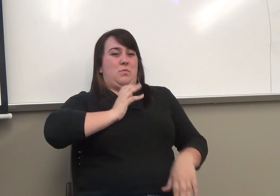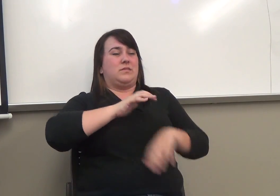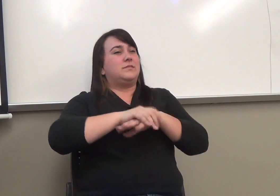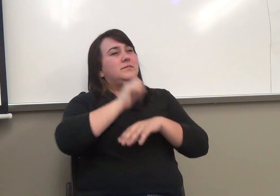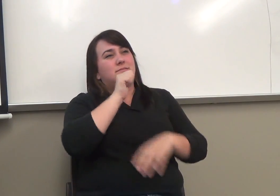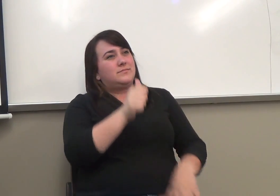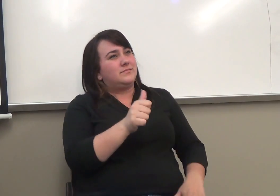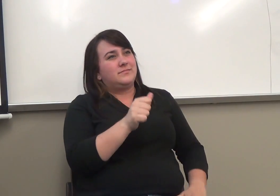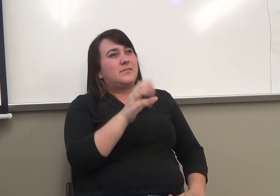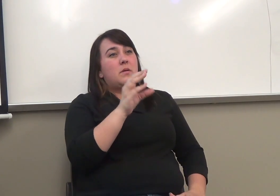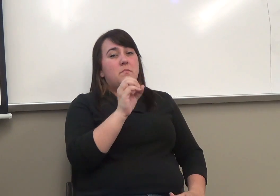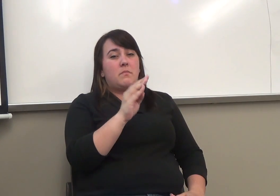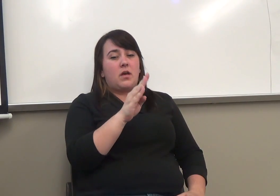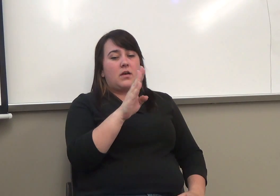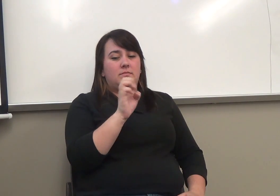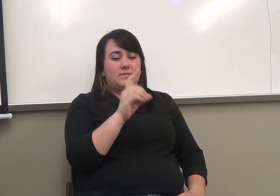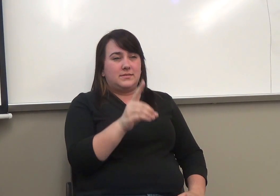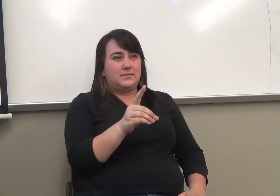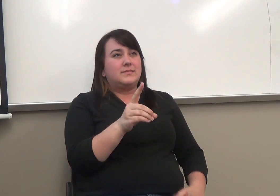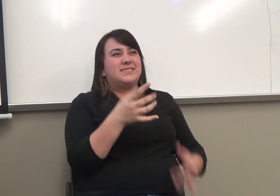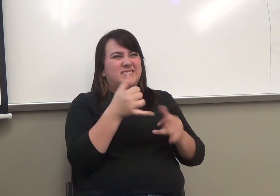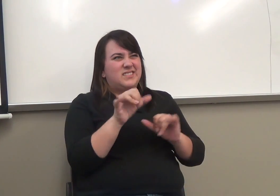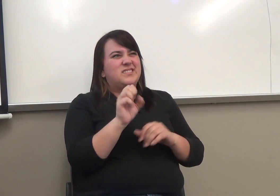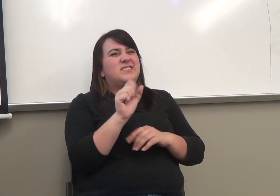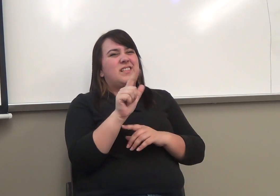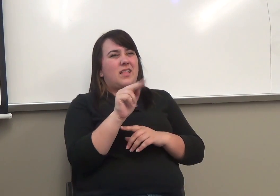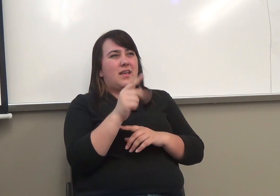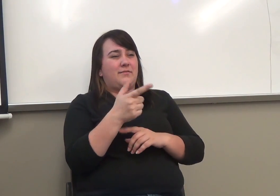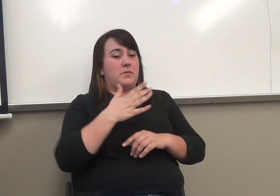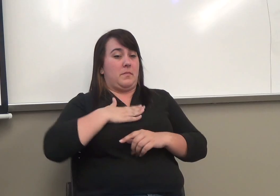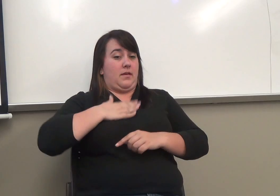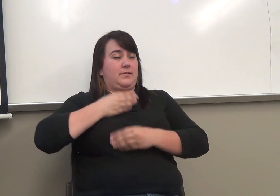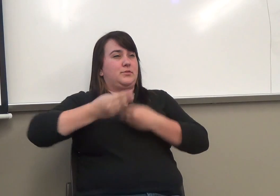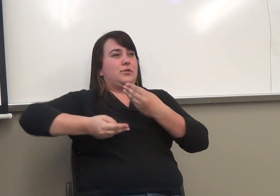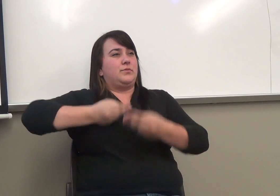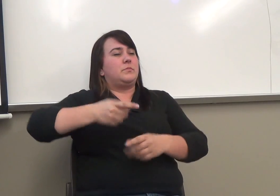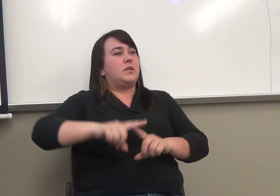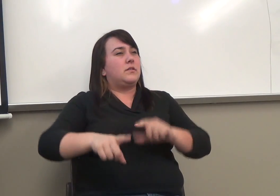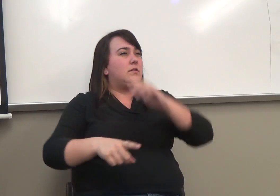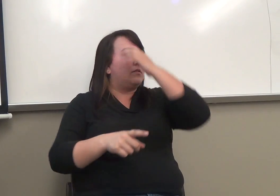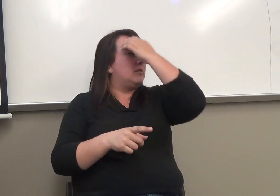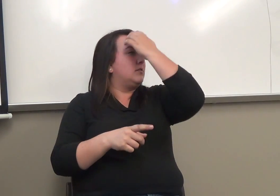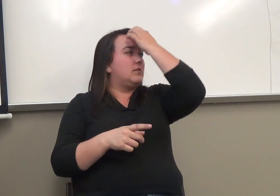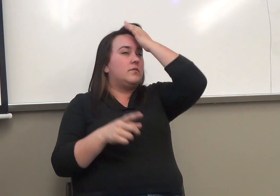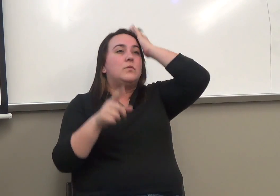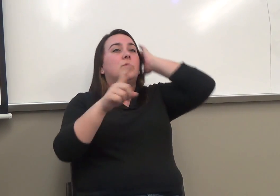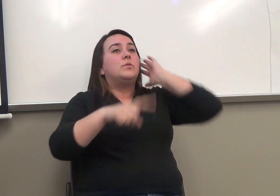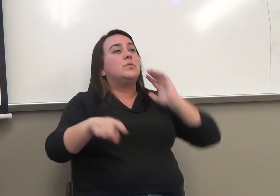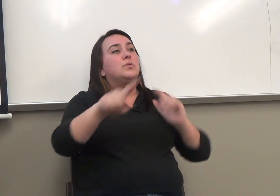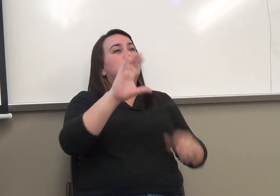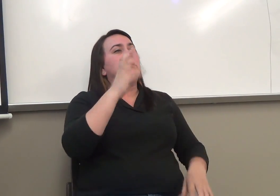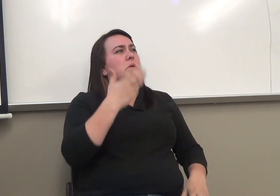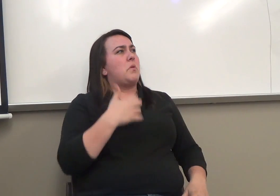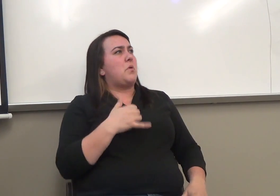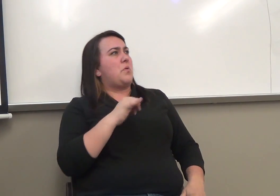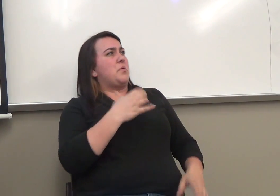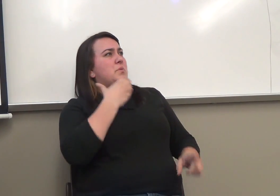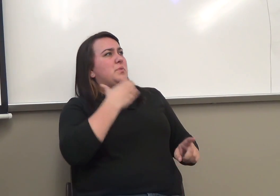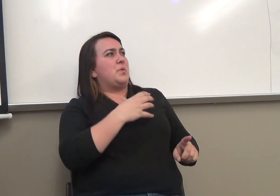is still considered slang. I mean, that's probably from my generation, but it's still, but to you guys it seems, oh, that's a good old word, but it's